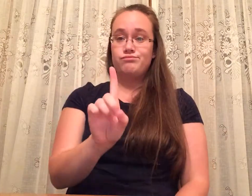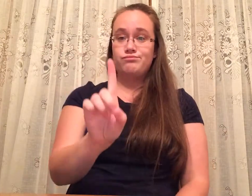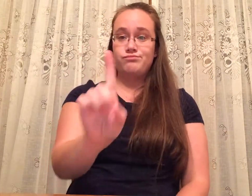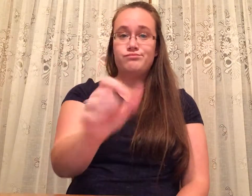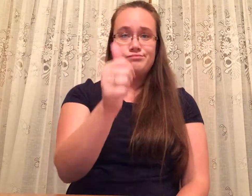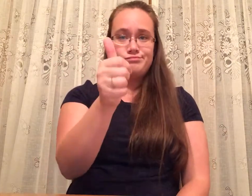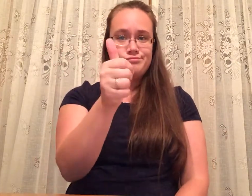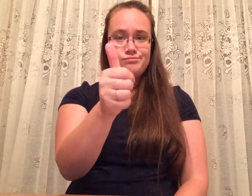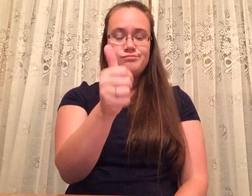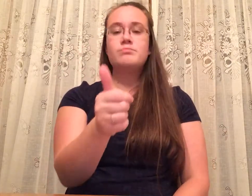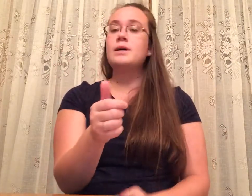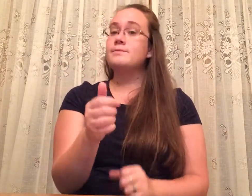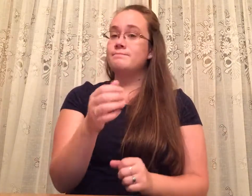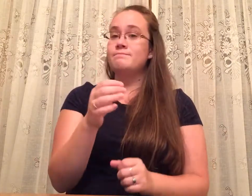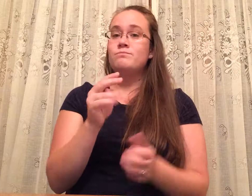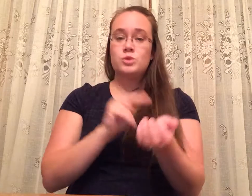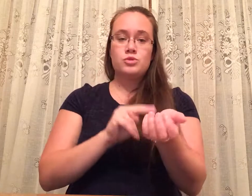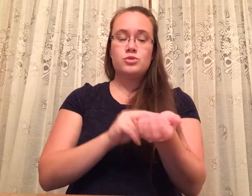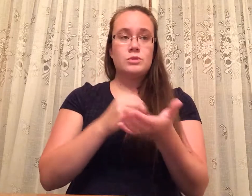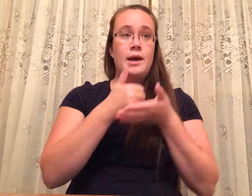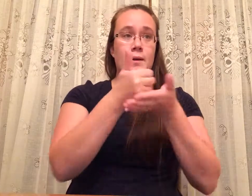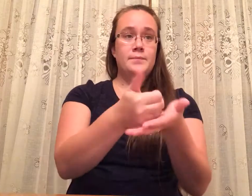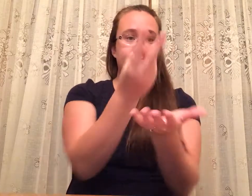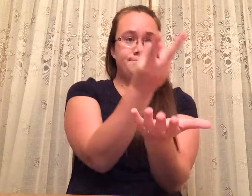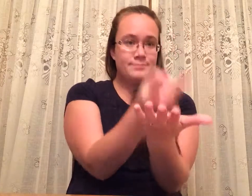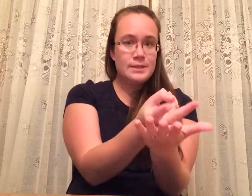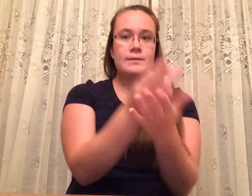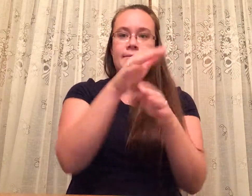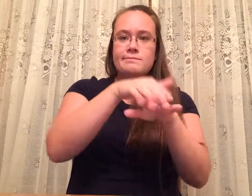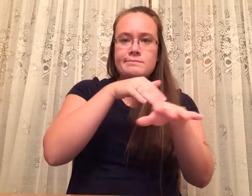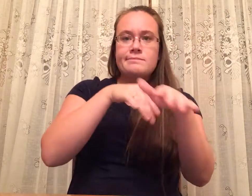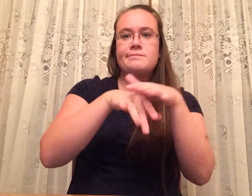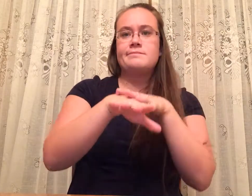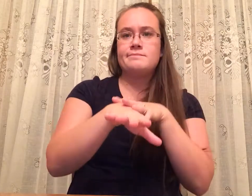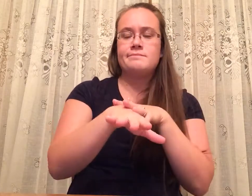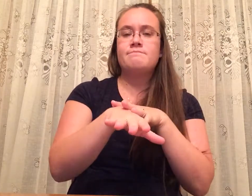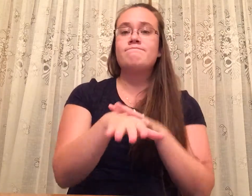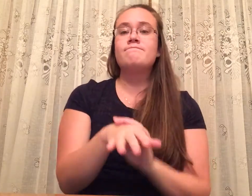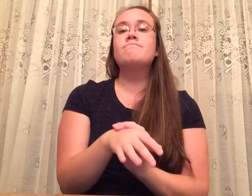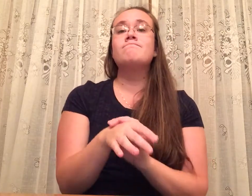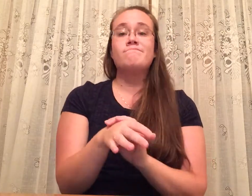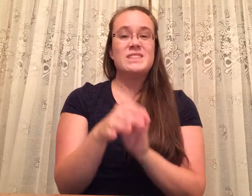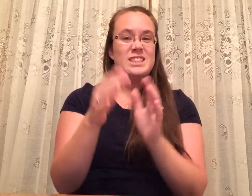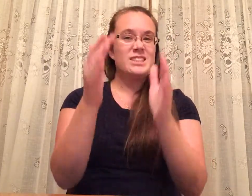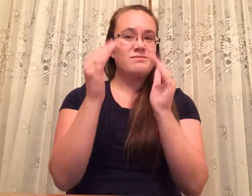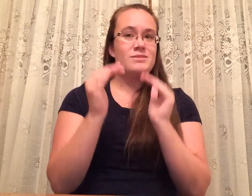help you get comfortable and positioned for your procedure. At this point, sedation will be administered and the area will